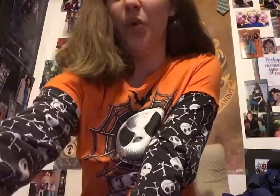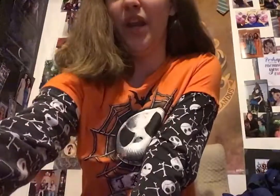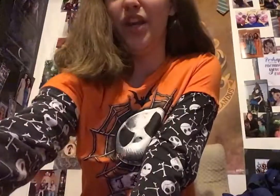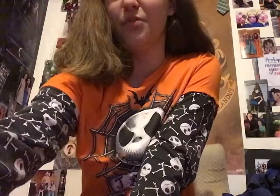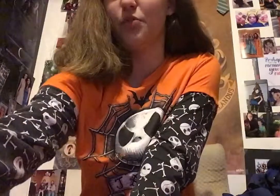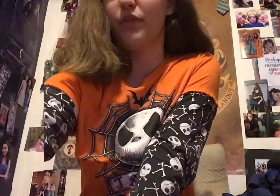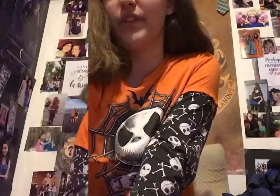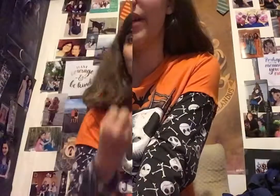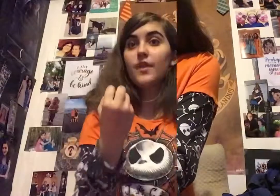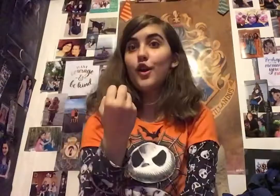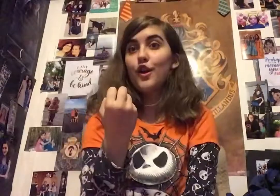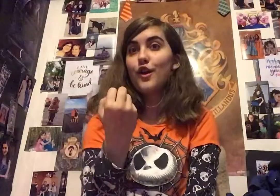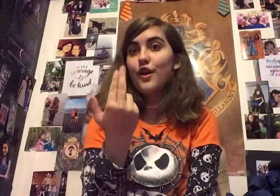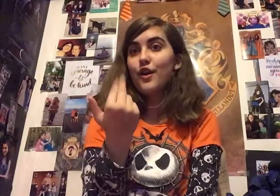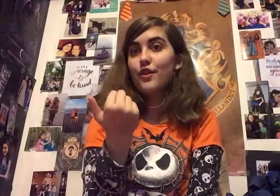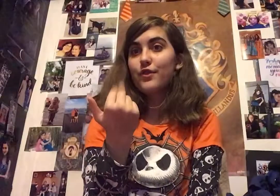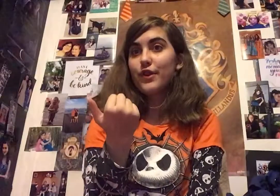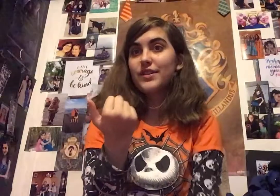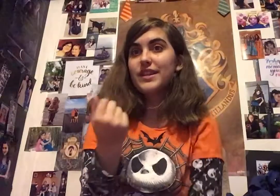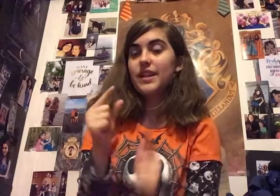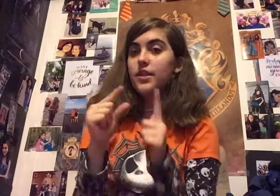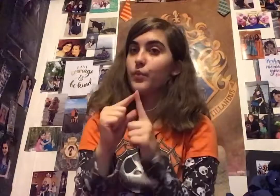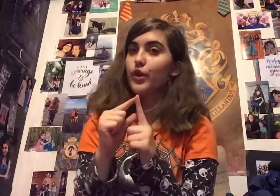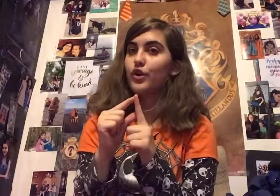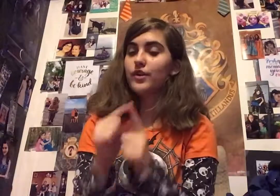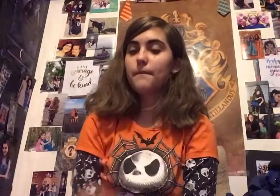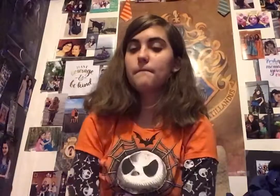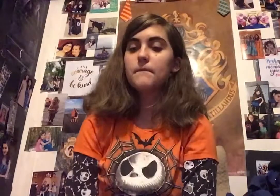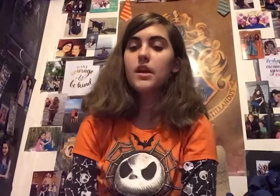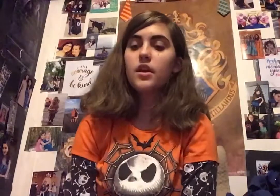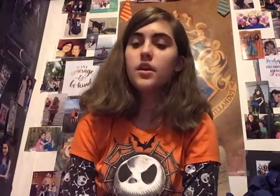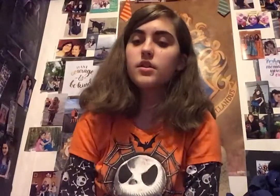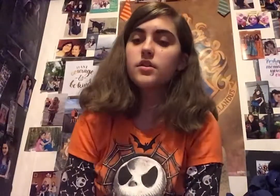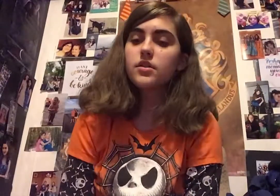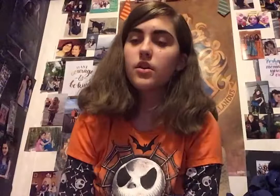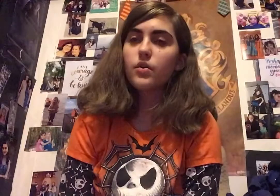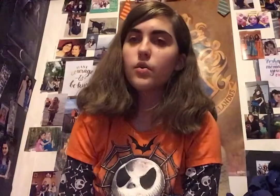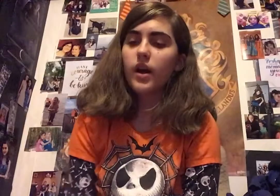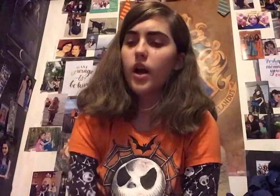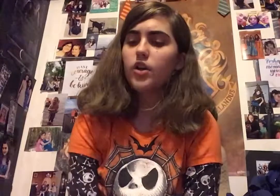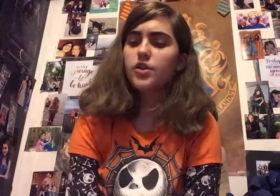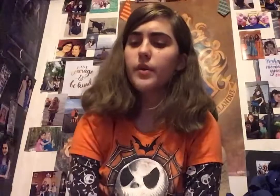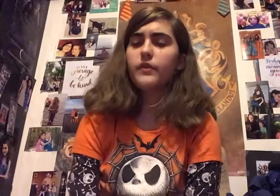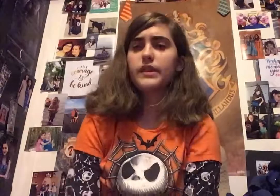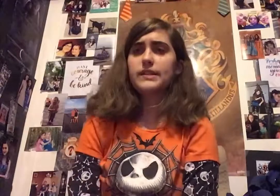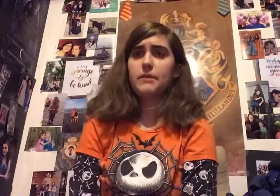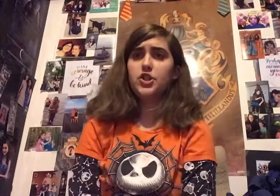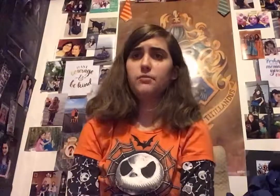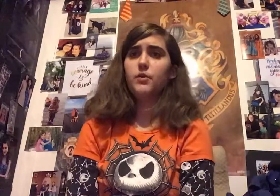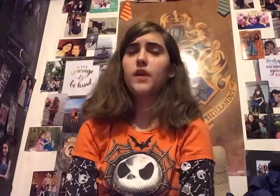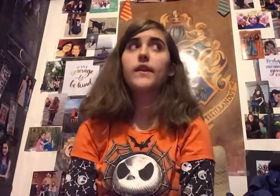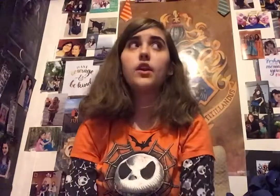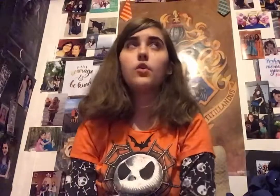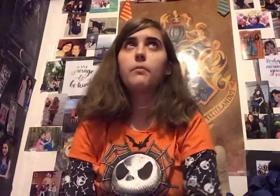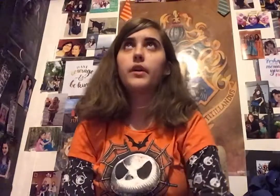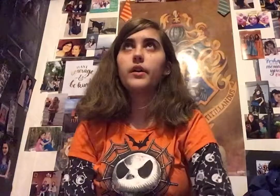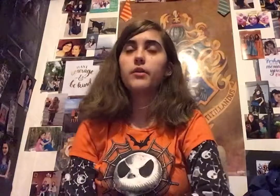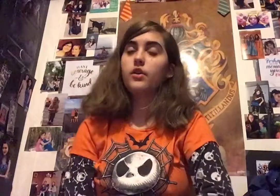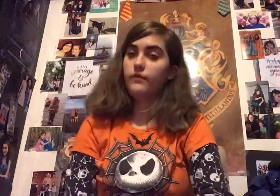Way too much work for that, but. 13th word. So, I also went over this in my Jingle Ball Rock video, but I'm going to go over it